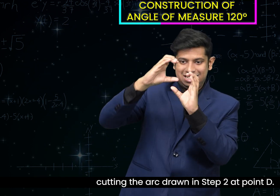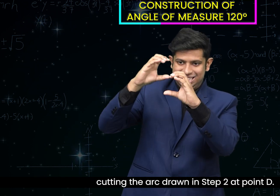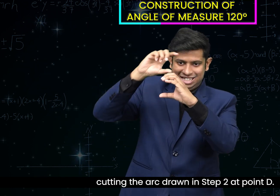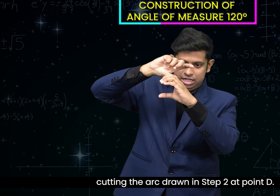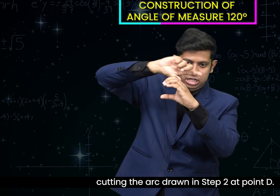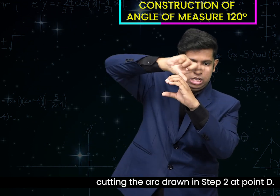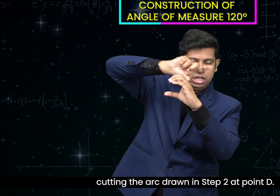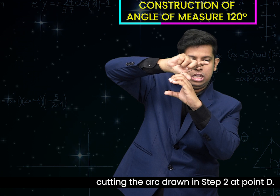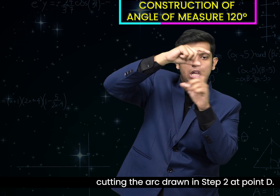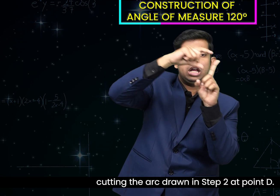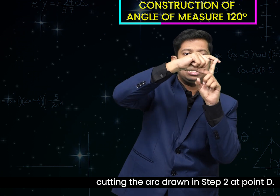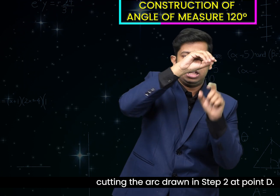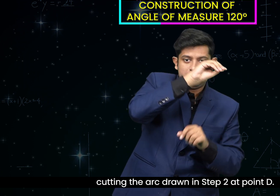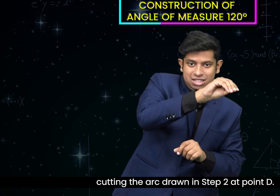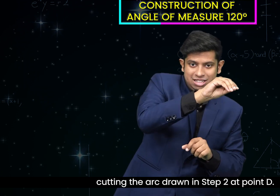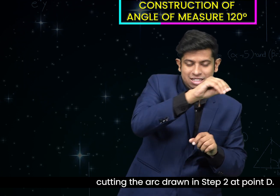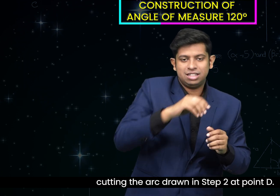in step 2 at point D.